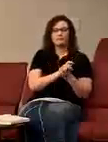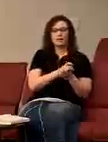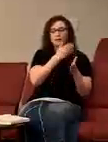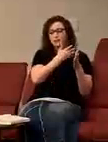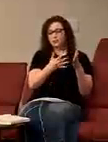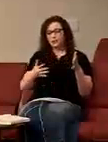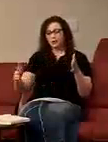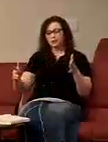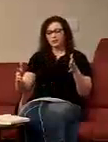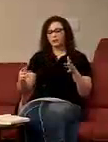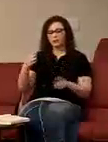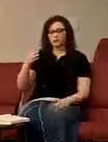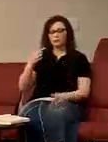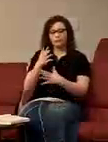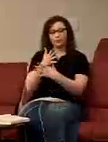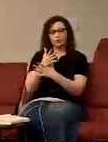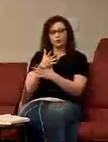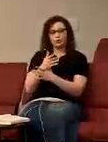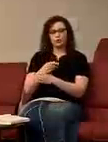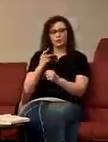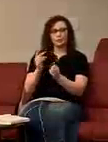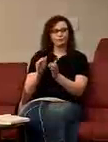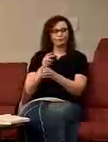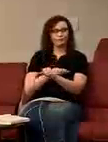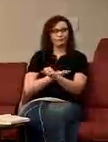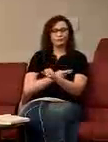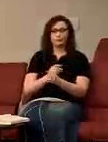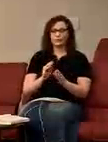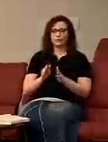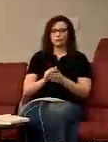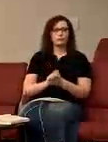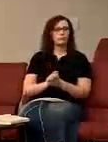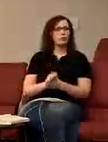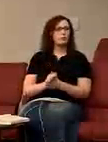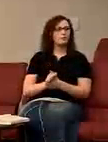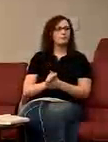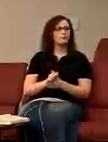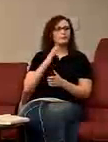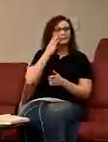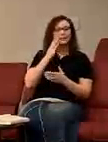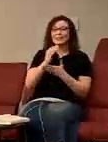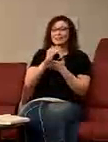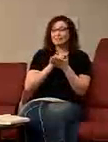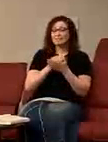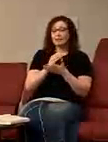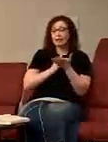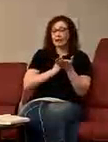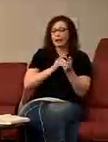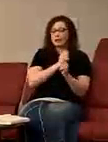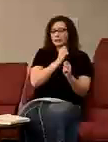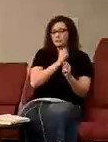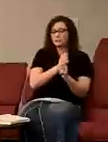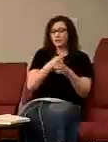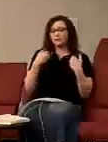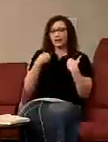way, what happens is a lot of times the German Shepherd will have, or different breeds have anxiety problems or all these other things. Like German Shepherds, they have